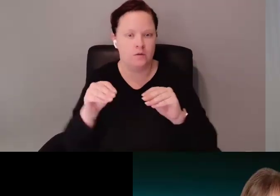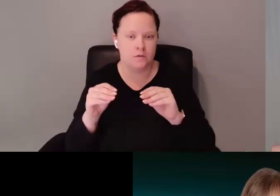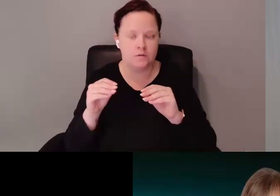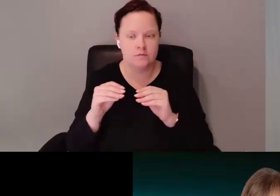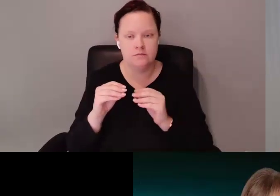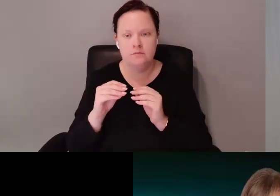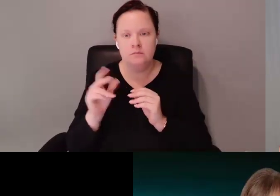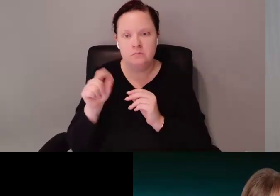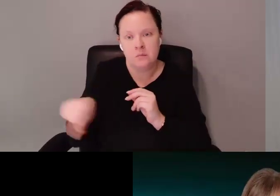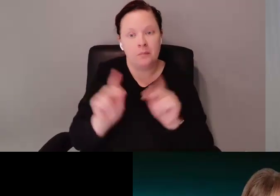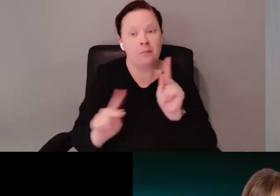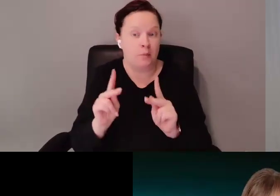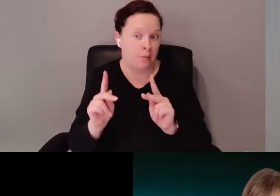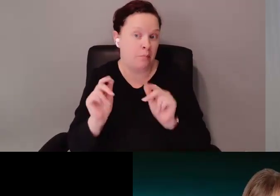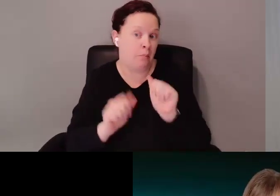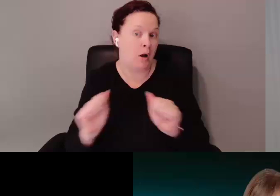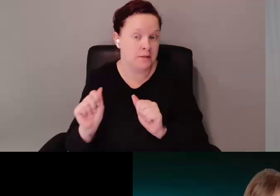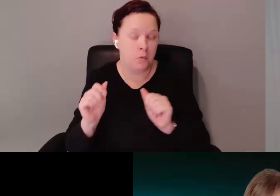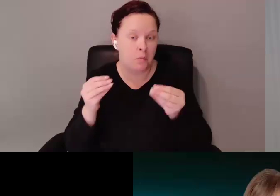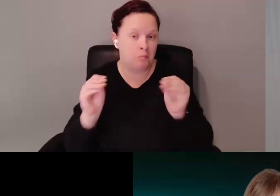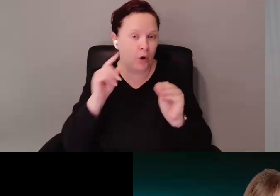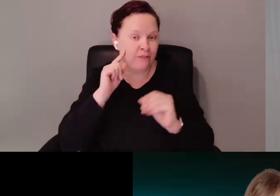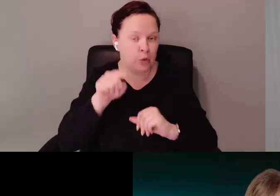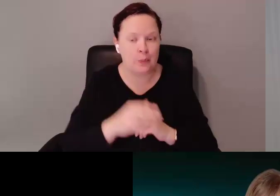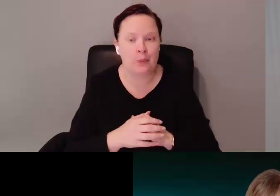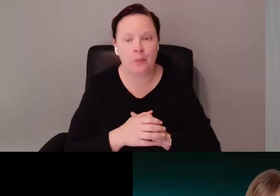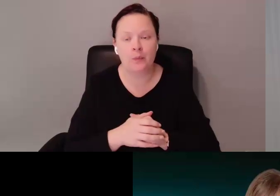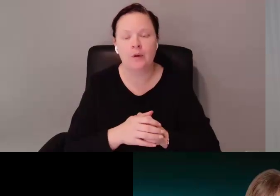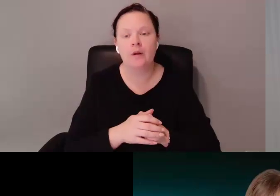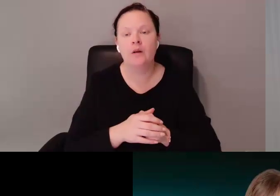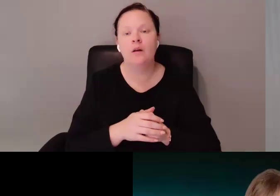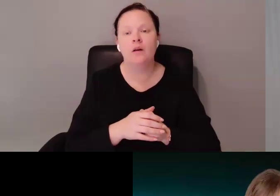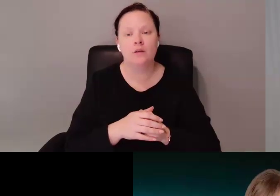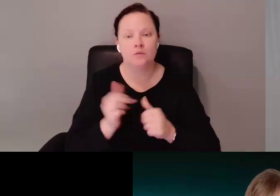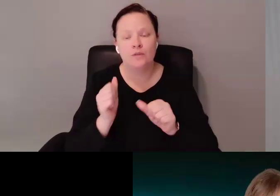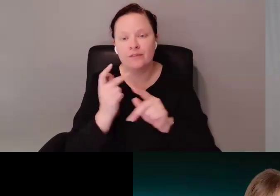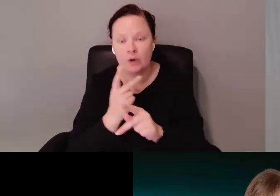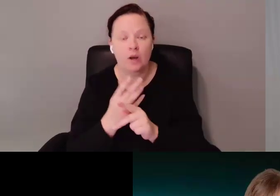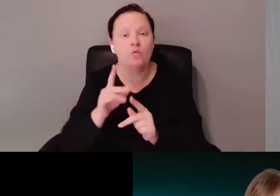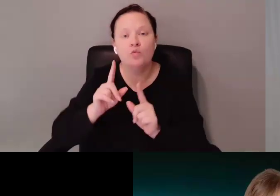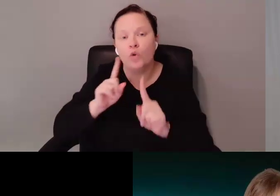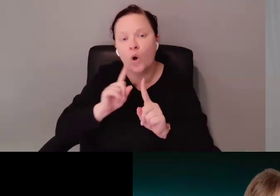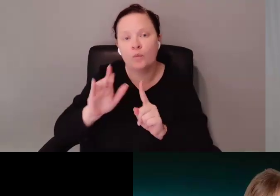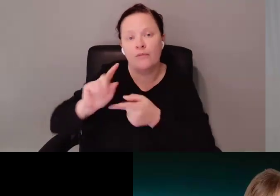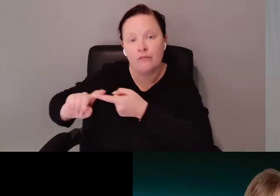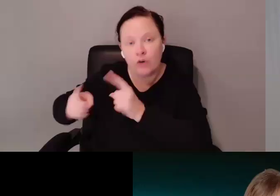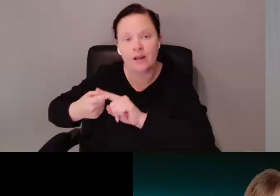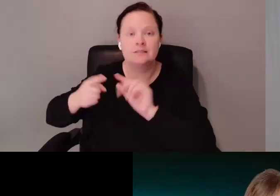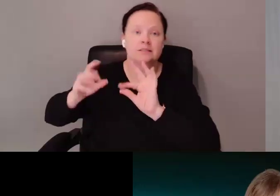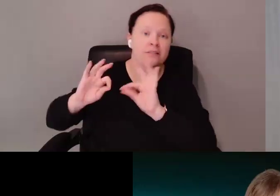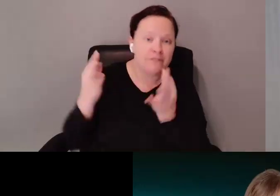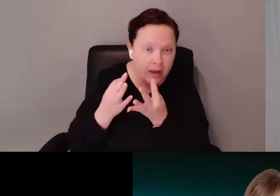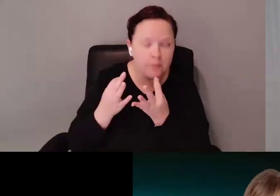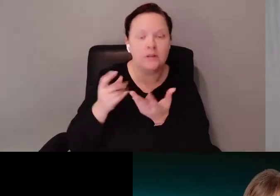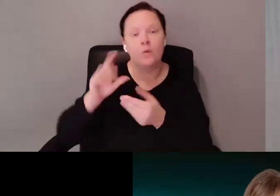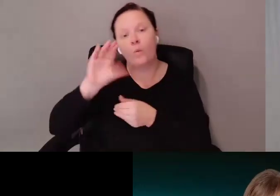those people could be a target market. So trying to figure out with your friends, your family, anybody around